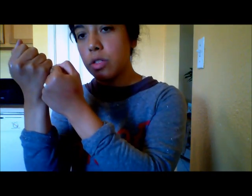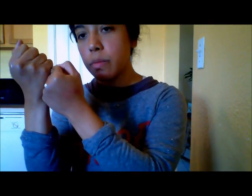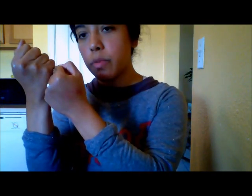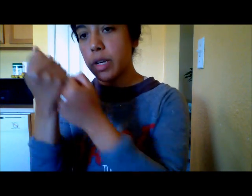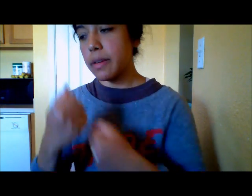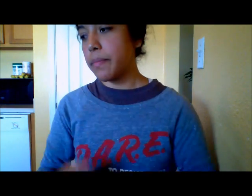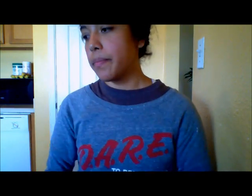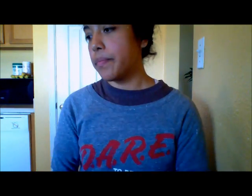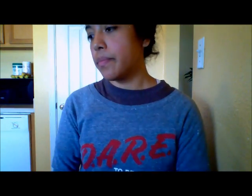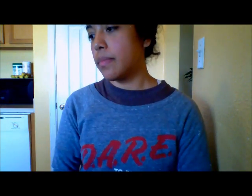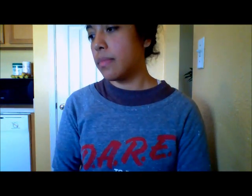Support,